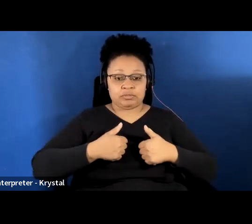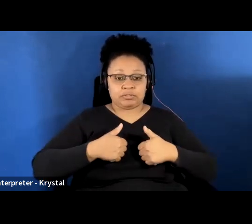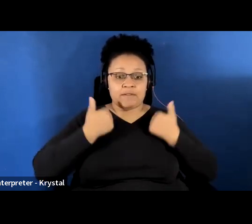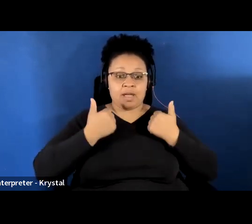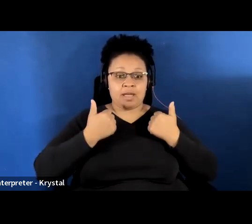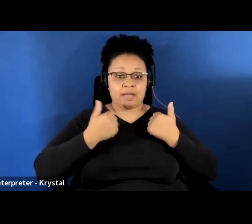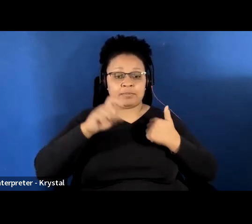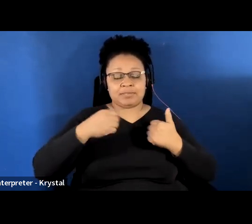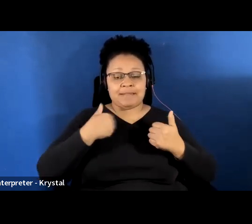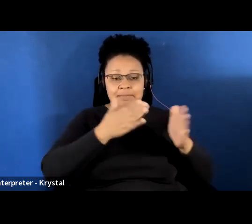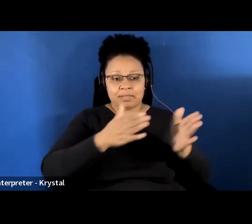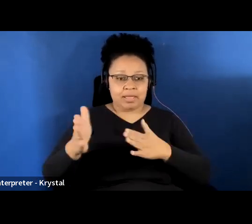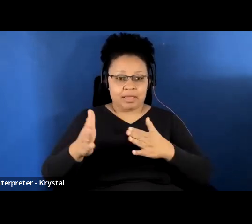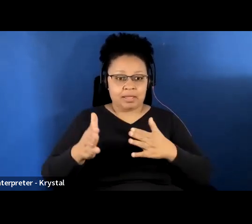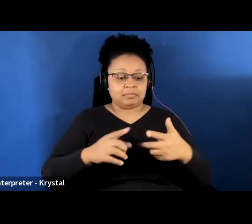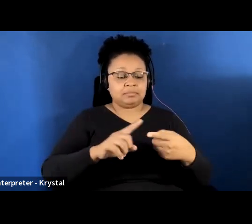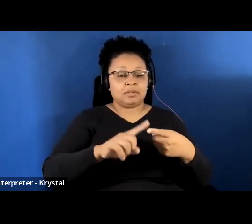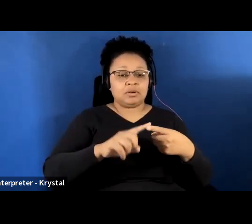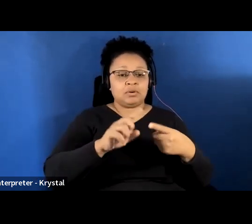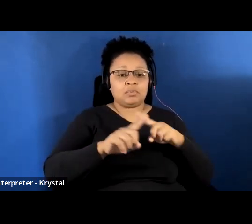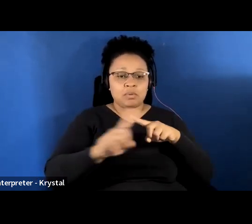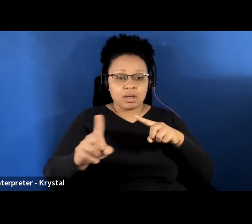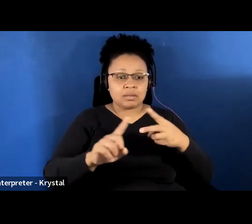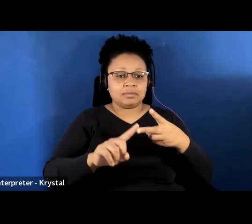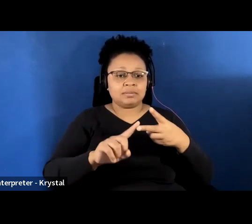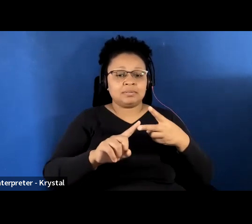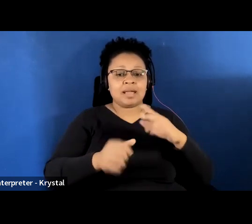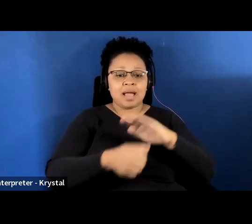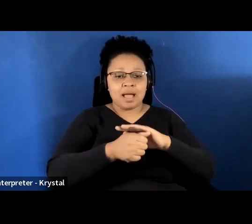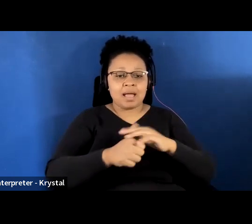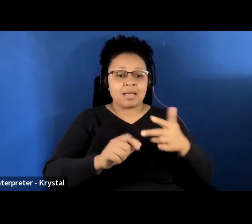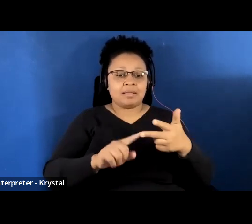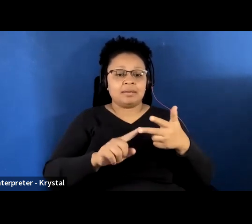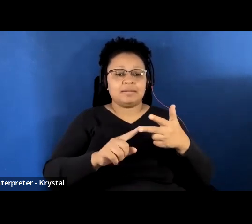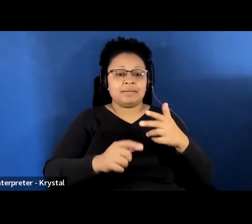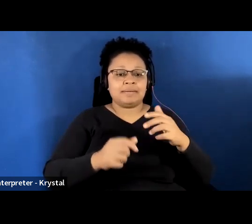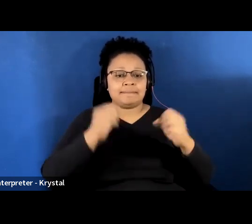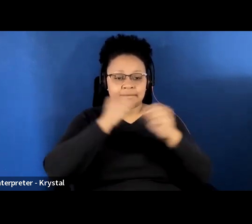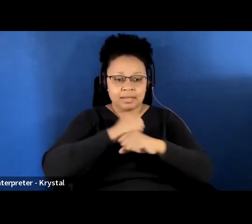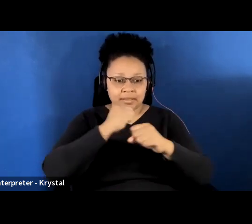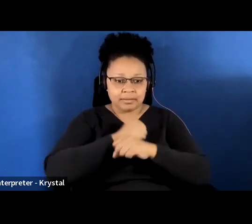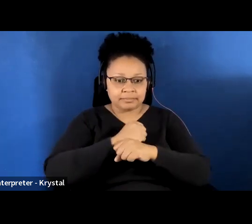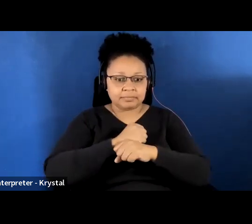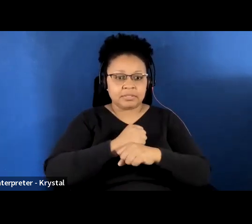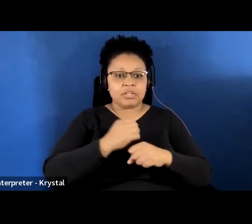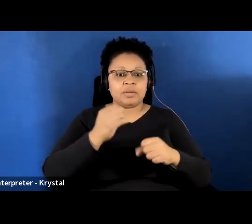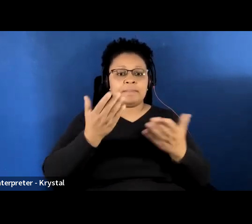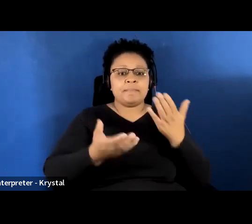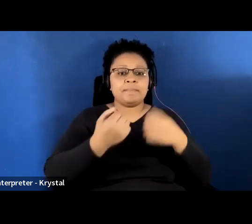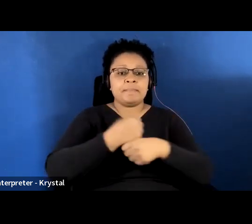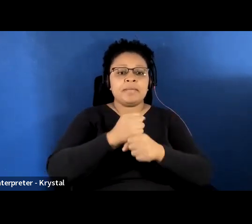3 choices to consider: run, hide, or fight. there's an escape